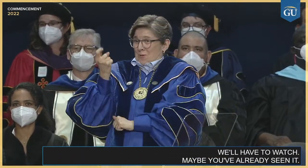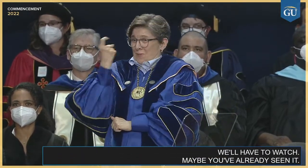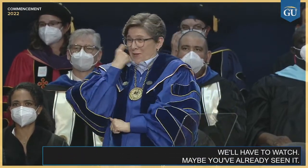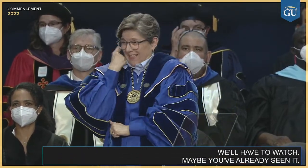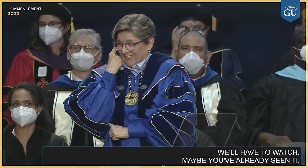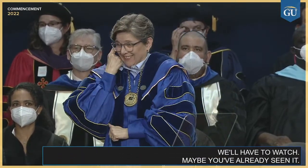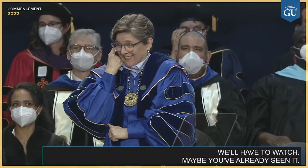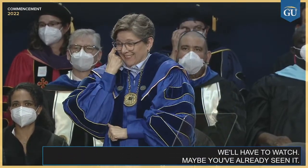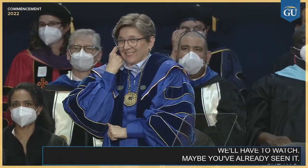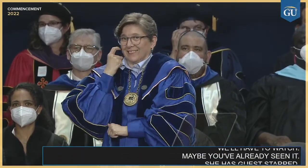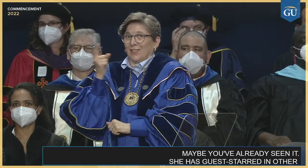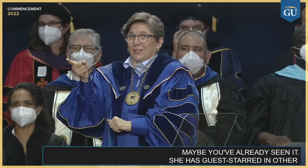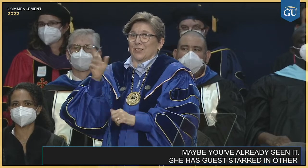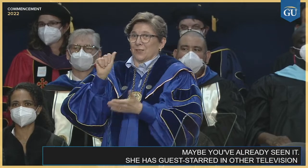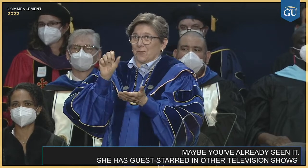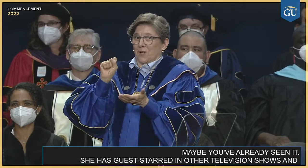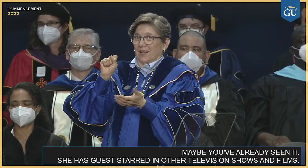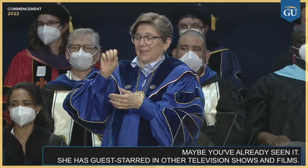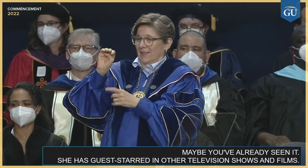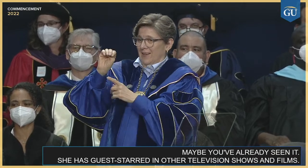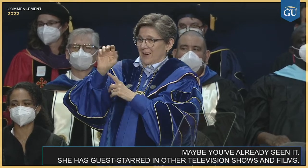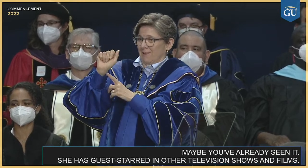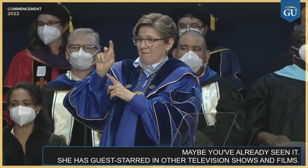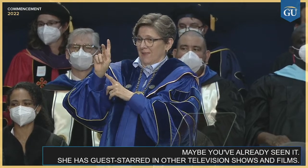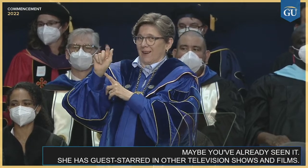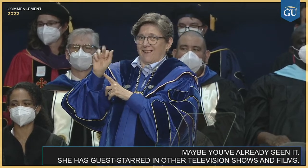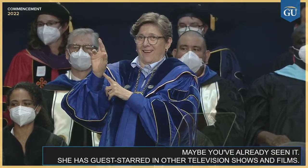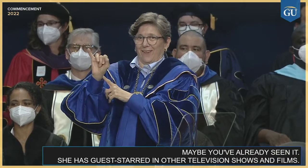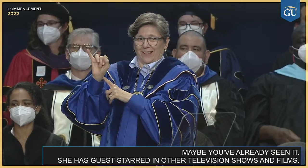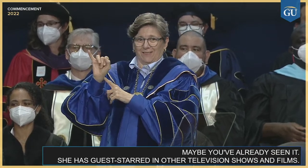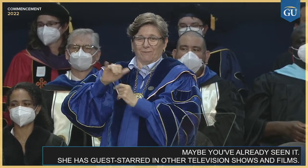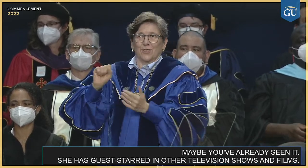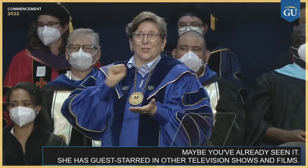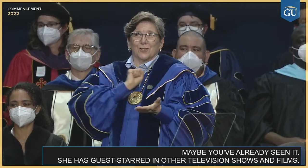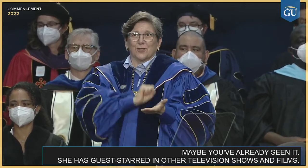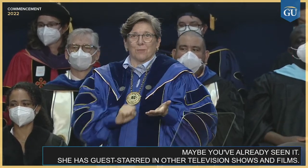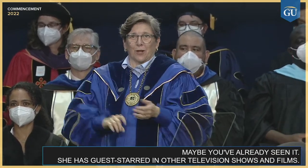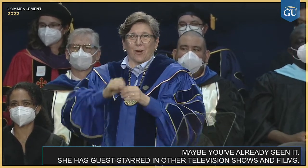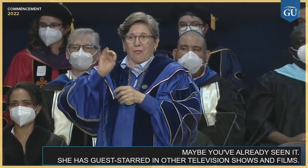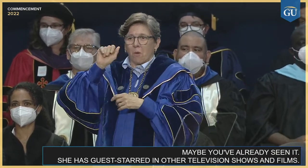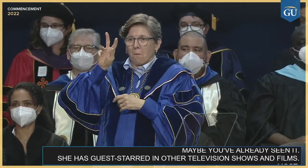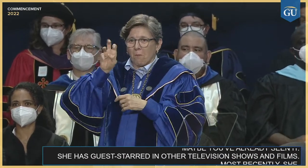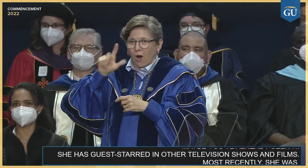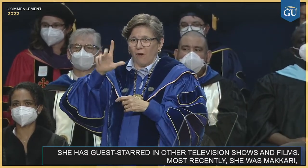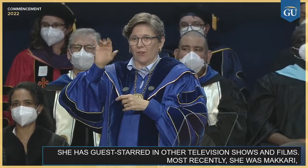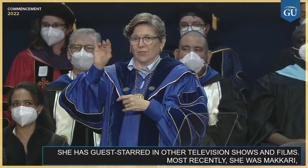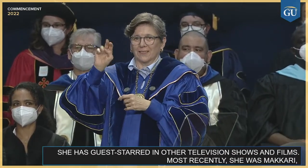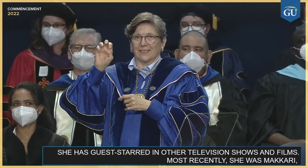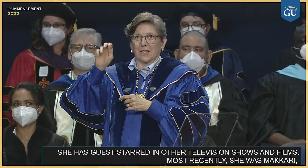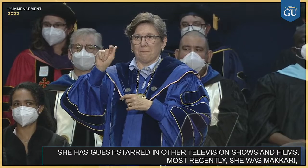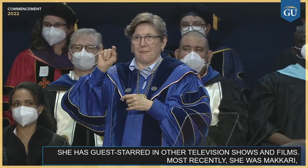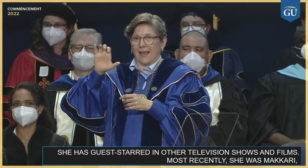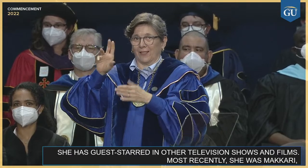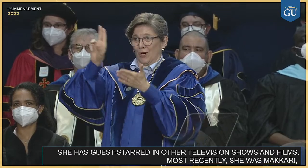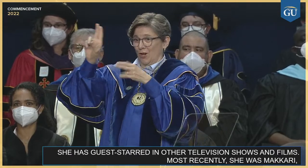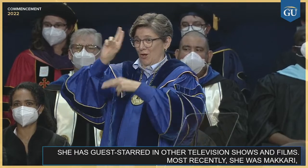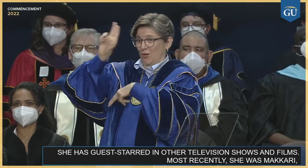film. Most recently, she was Makari, a superhero in the Marvel